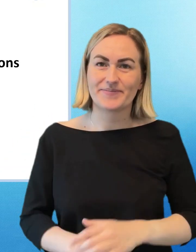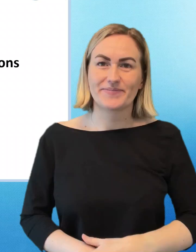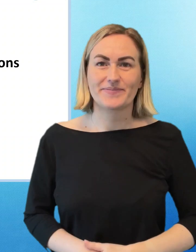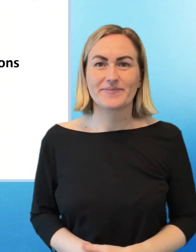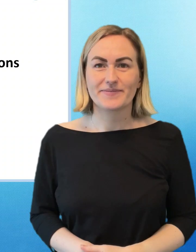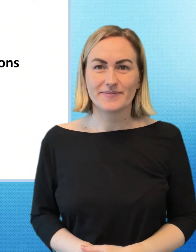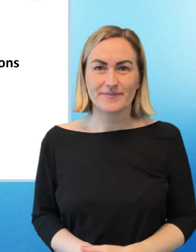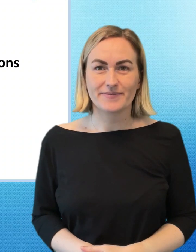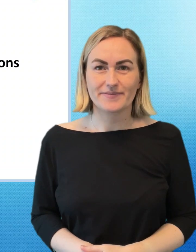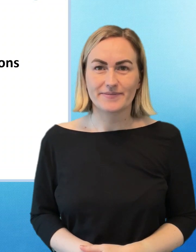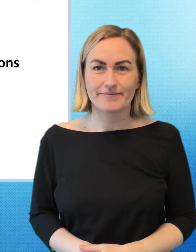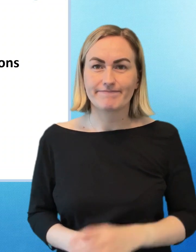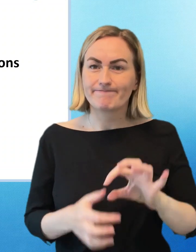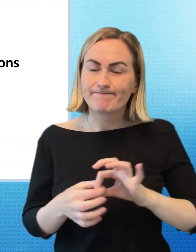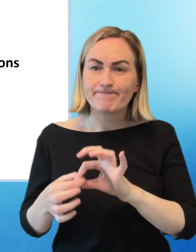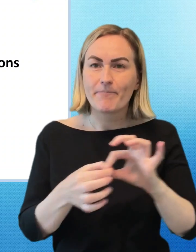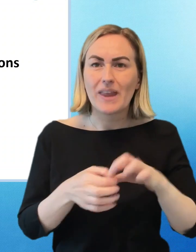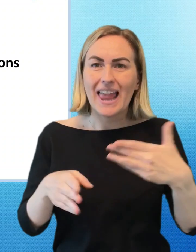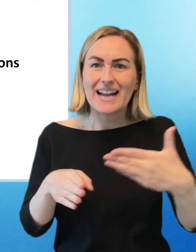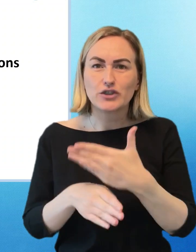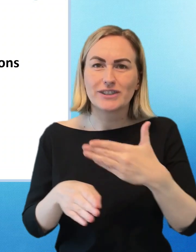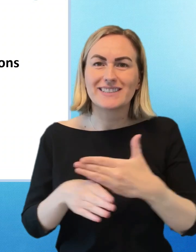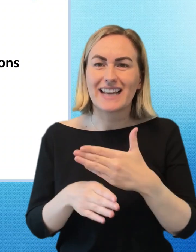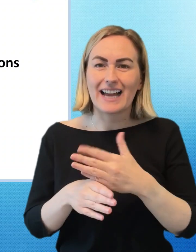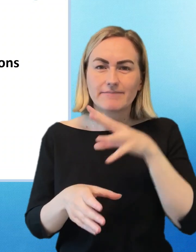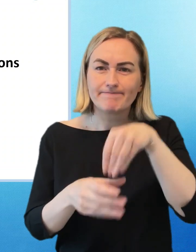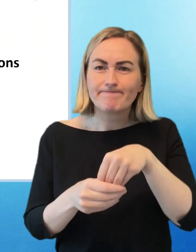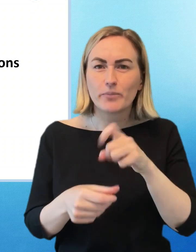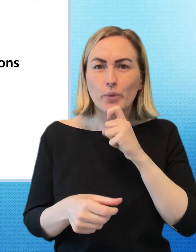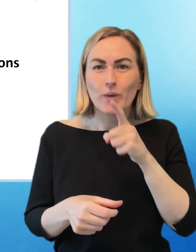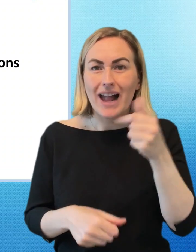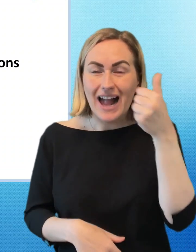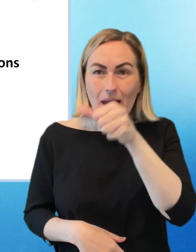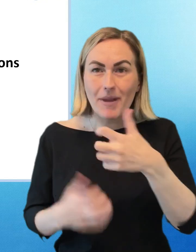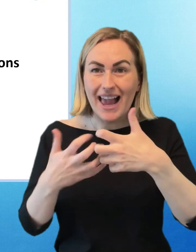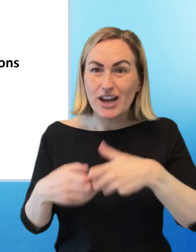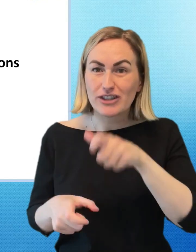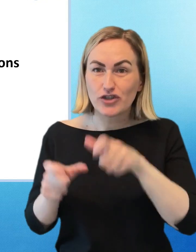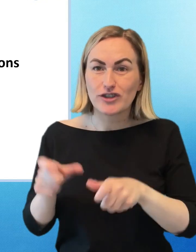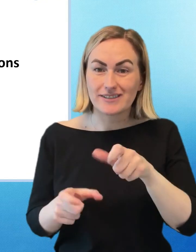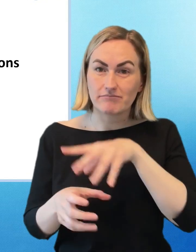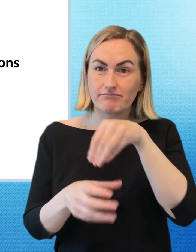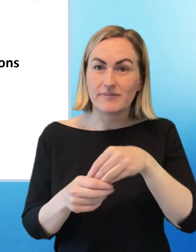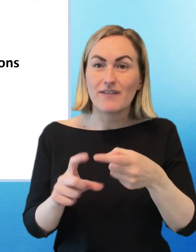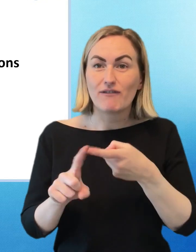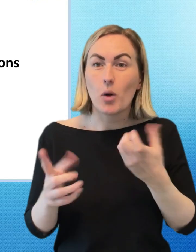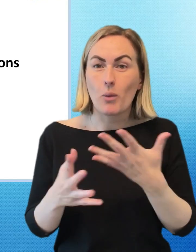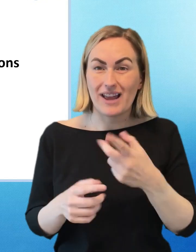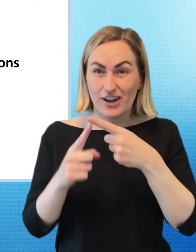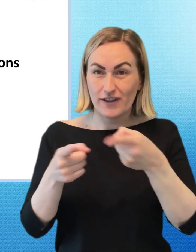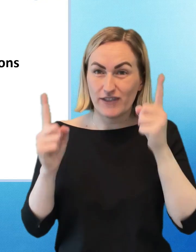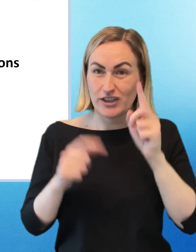Hackathons. And these co-creation exercises were undertaken with academics and engineering students in